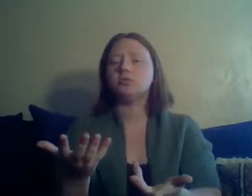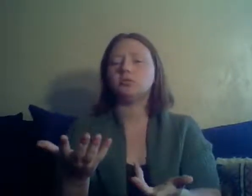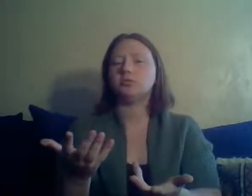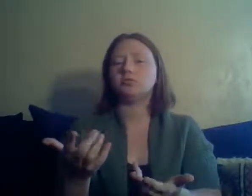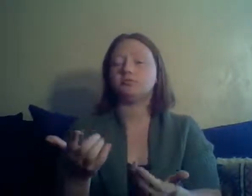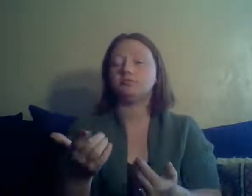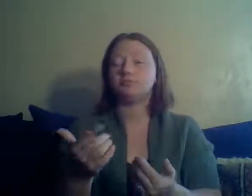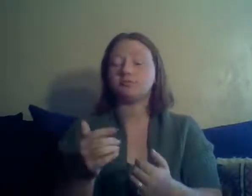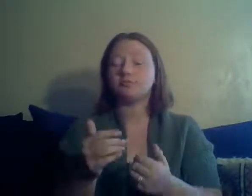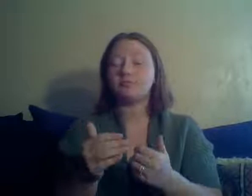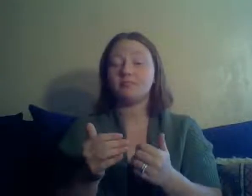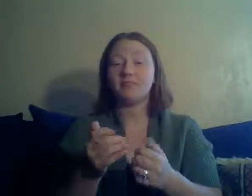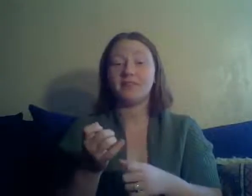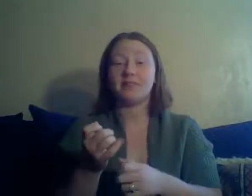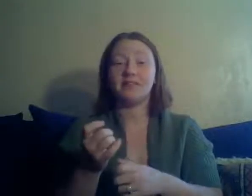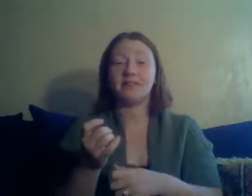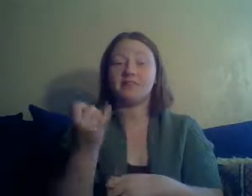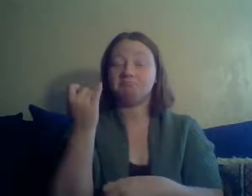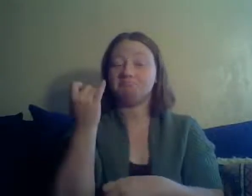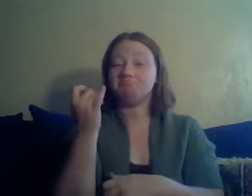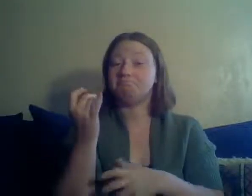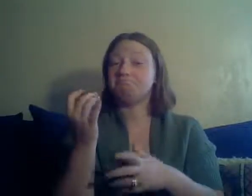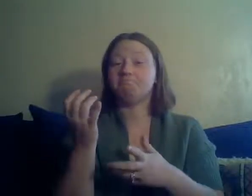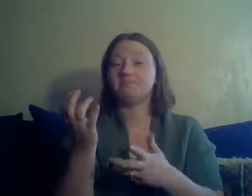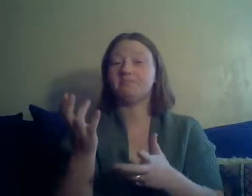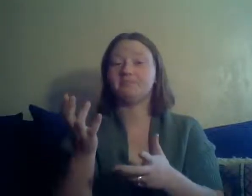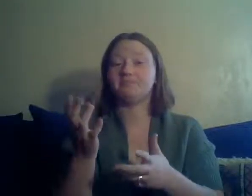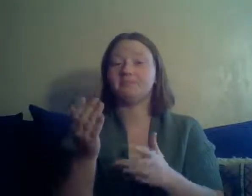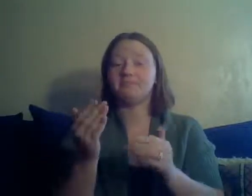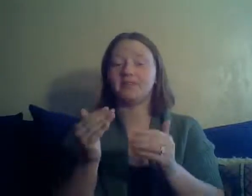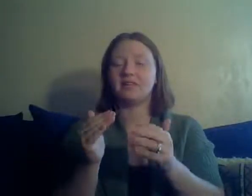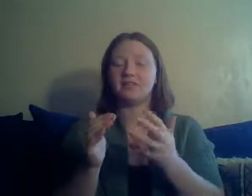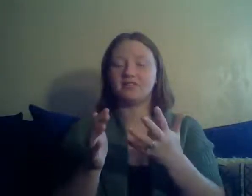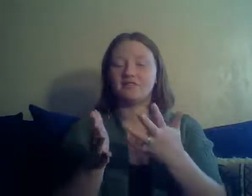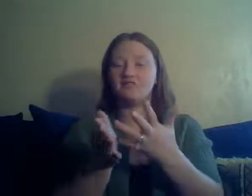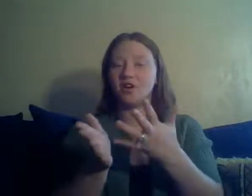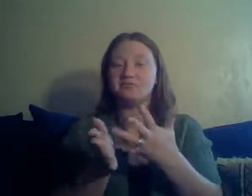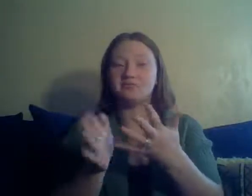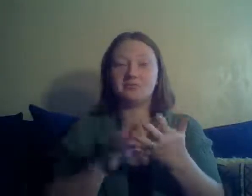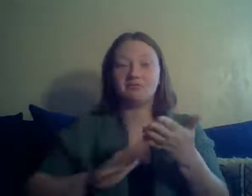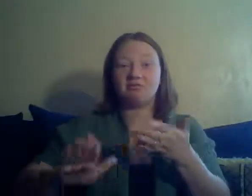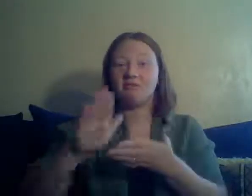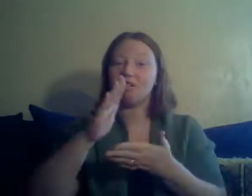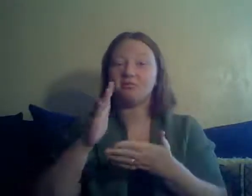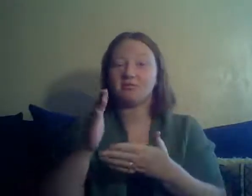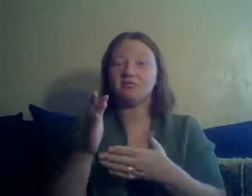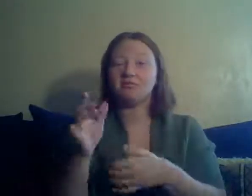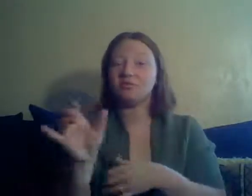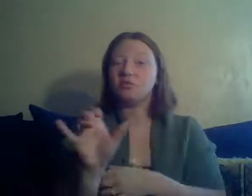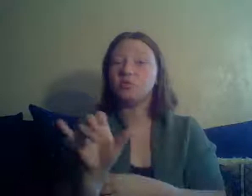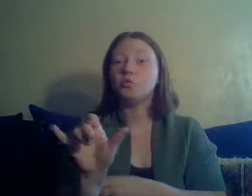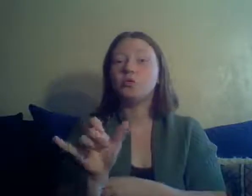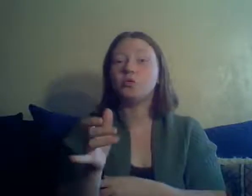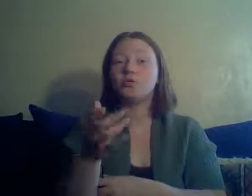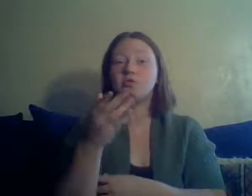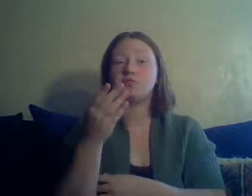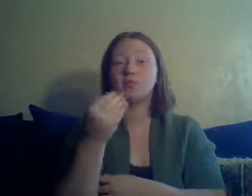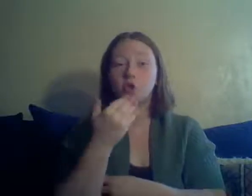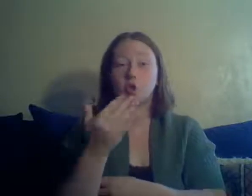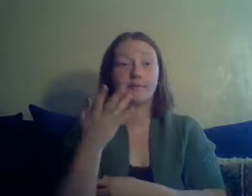level, you really get some kind of interesting projects. And so that's one thing I like to do with this reading class that I teach. And